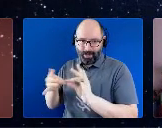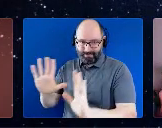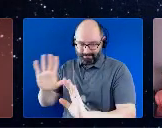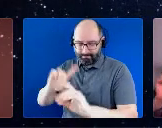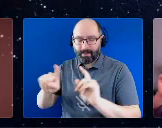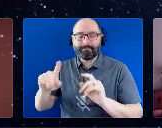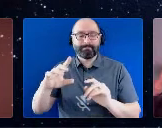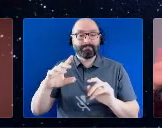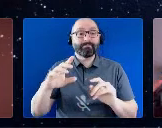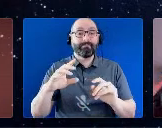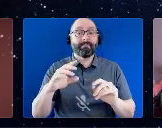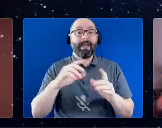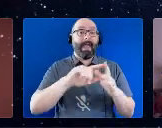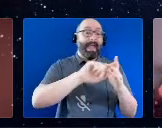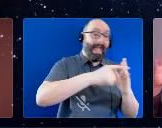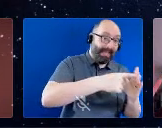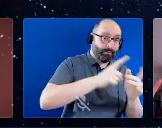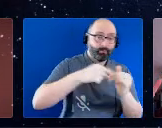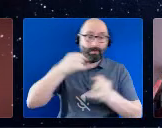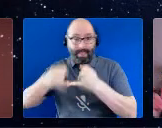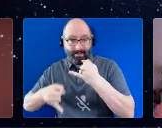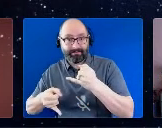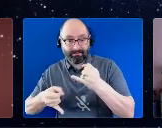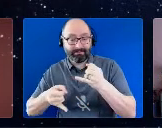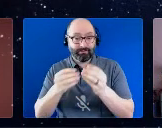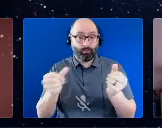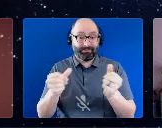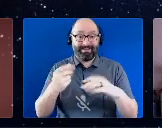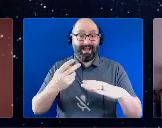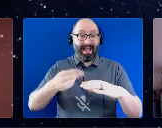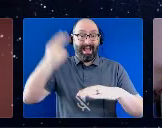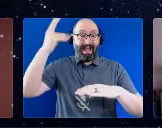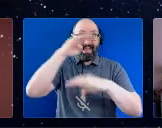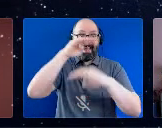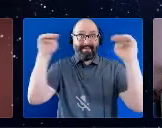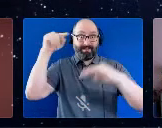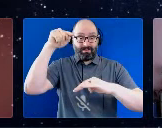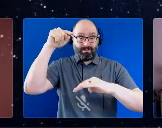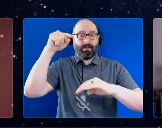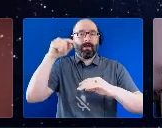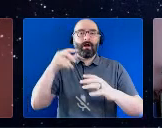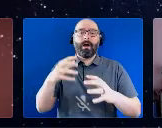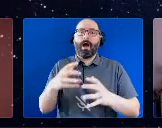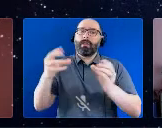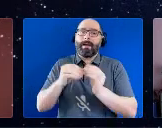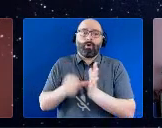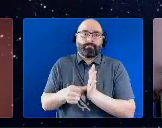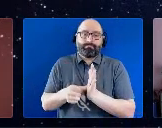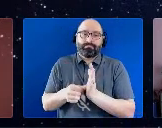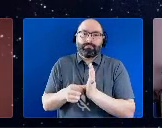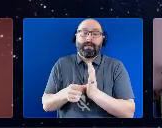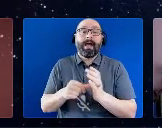gun a little bit. But having an end-to-end solution at a high level is much more impressive to an interviewer than having